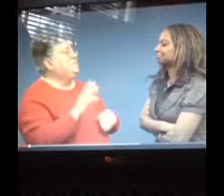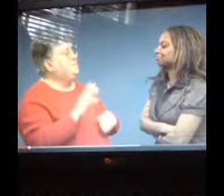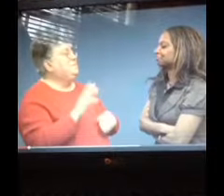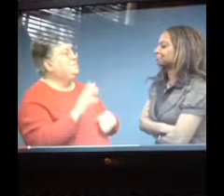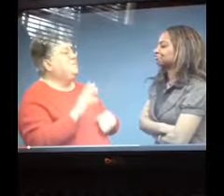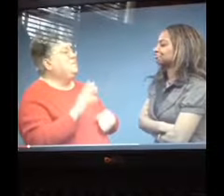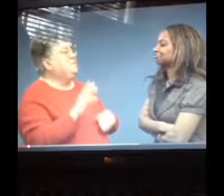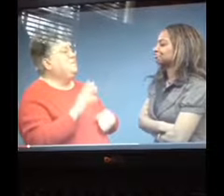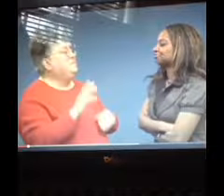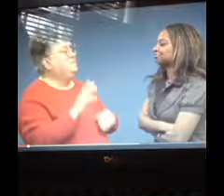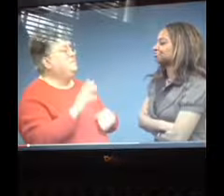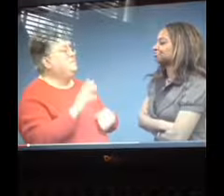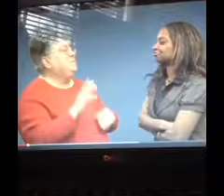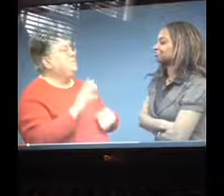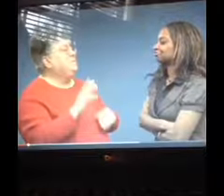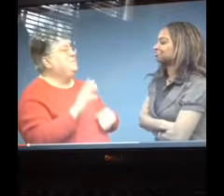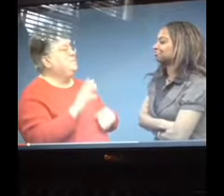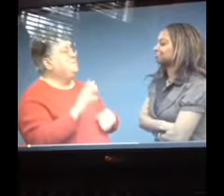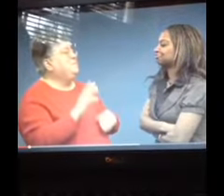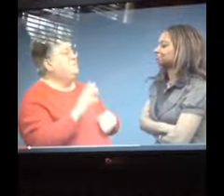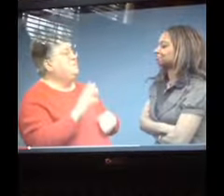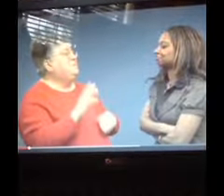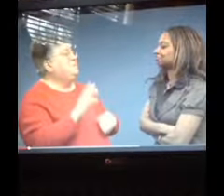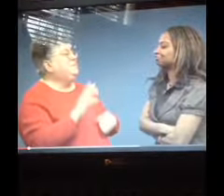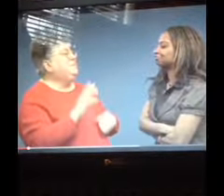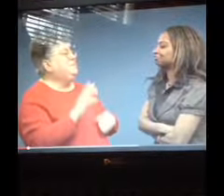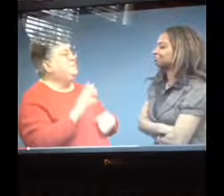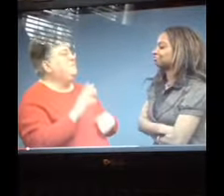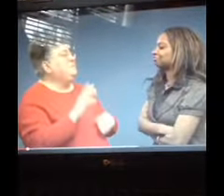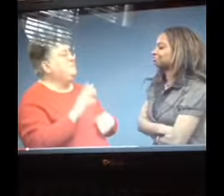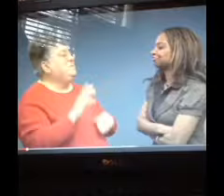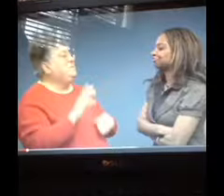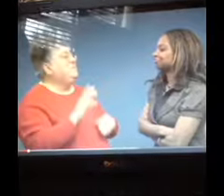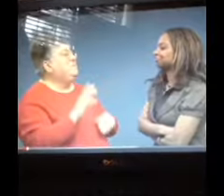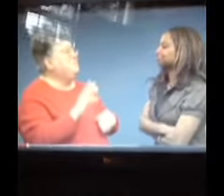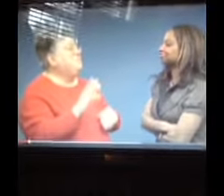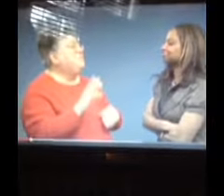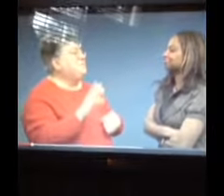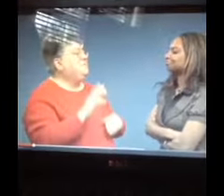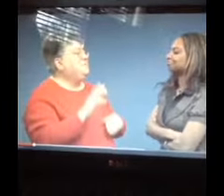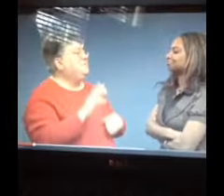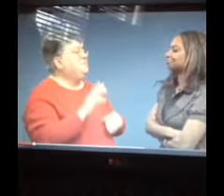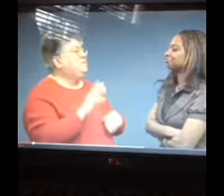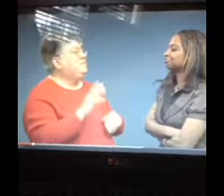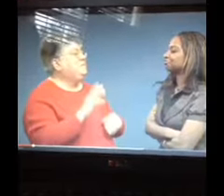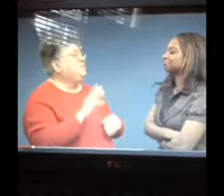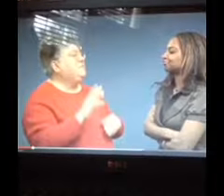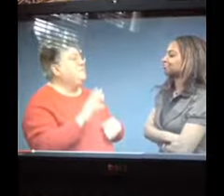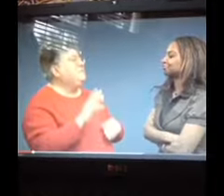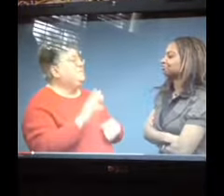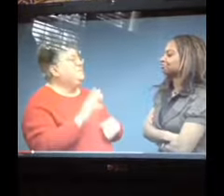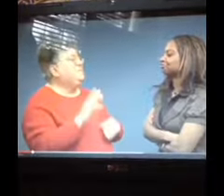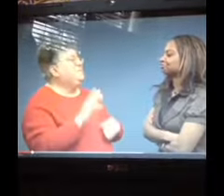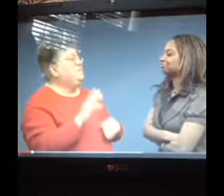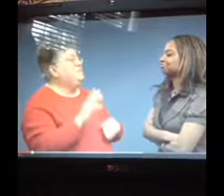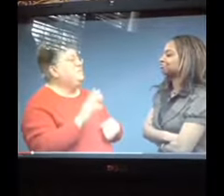Then my hearing friend in Florida contacted me because they saw my video. They said I should do the news for the deaf. I thought that was a